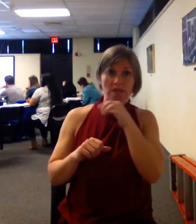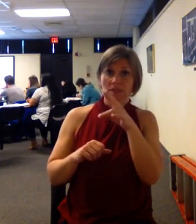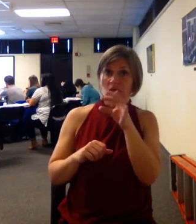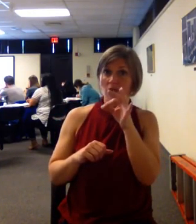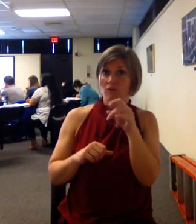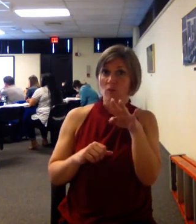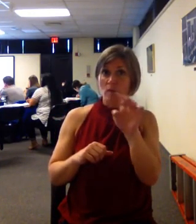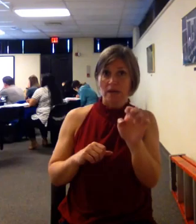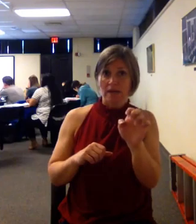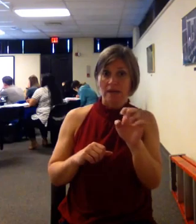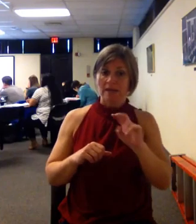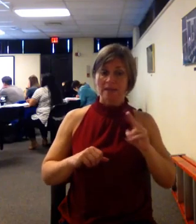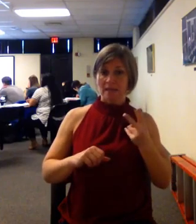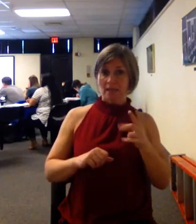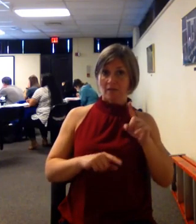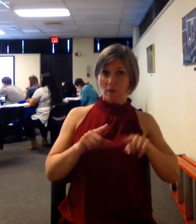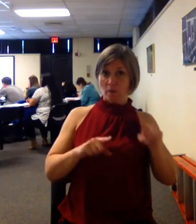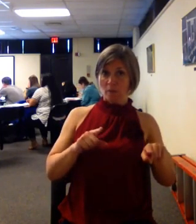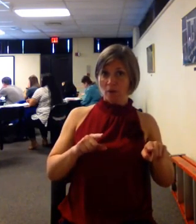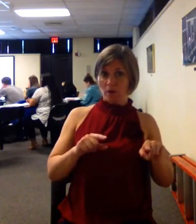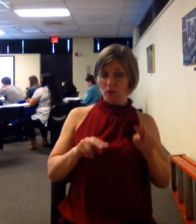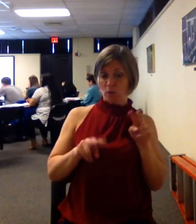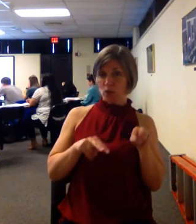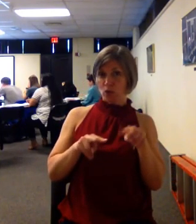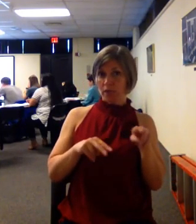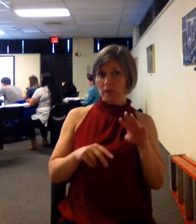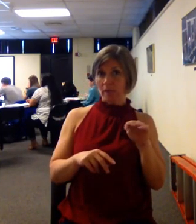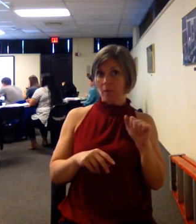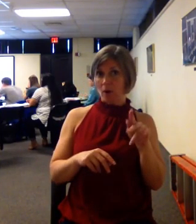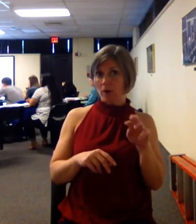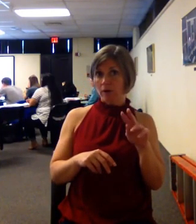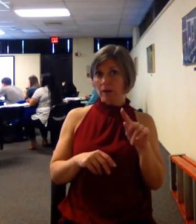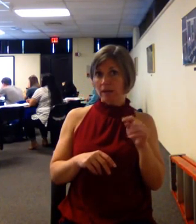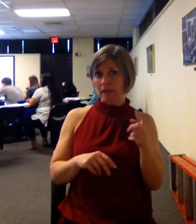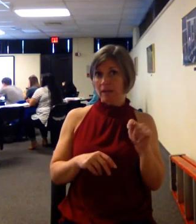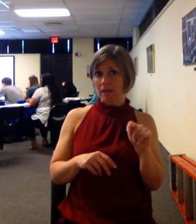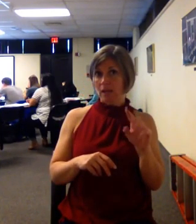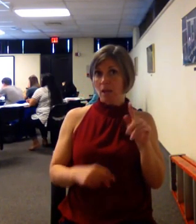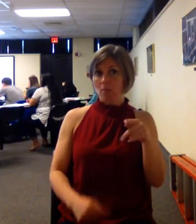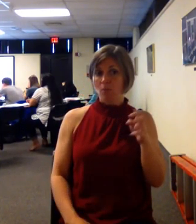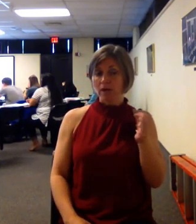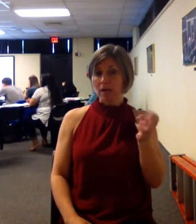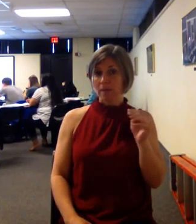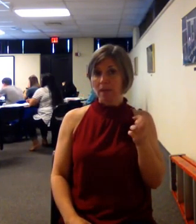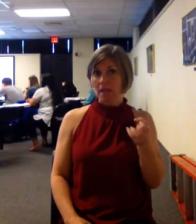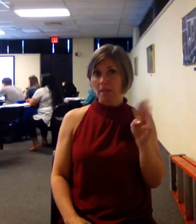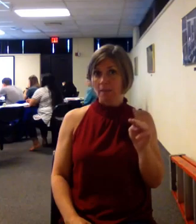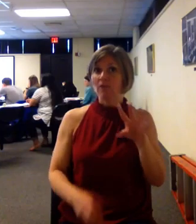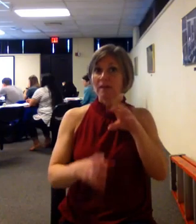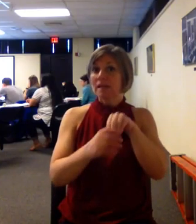in that second variable is where you're looking at the market premium you want for number 1, getting into the market, and then number